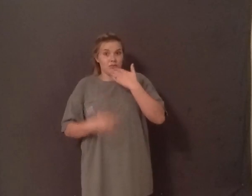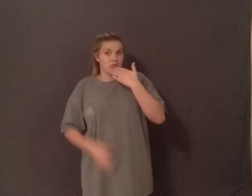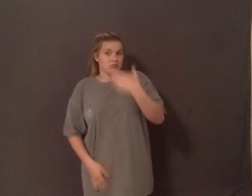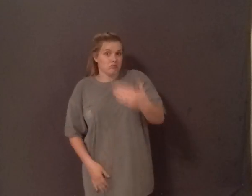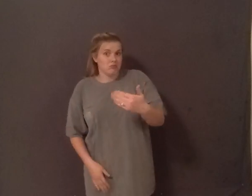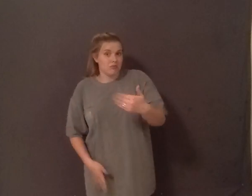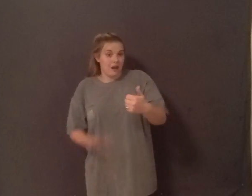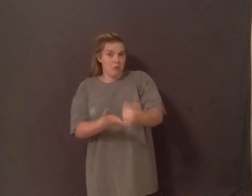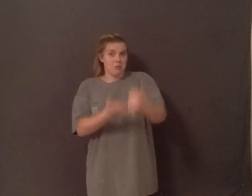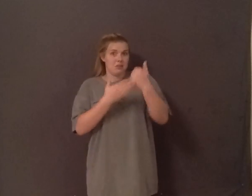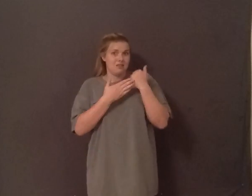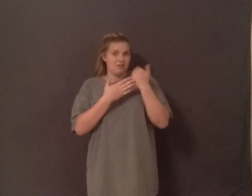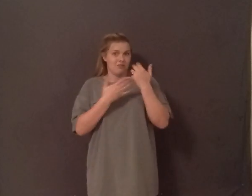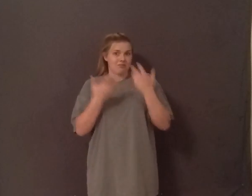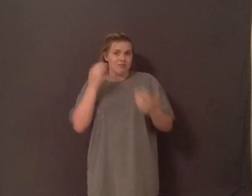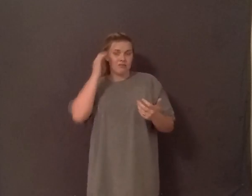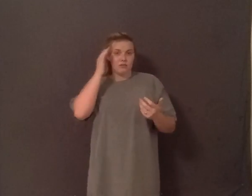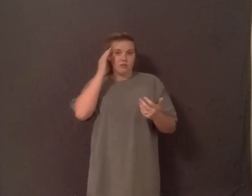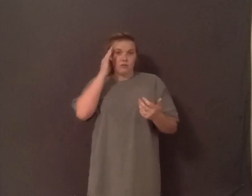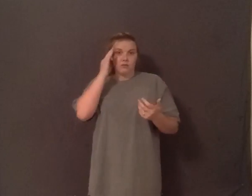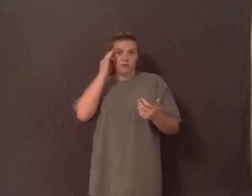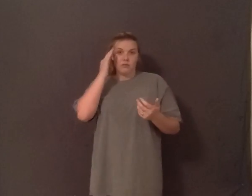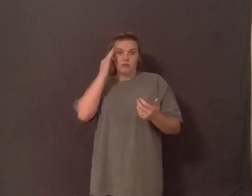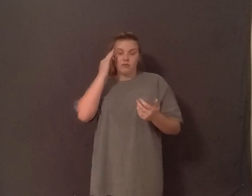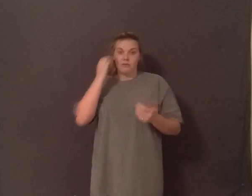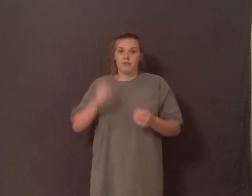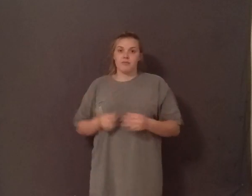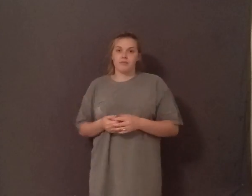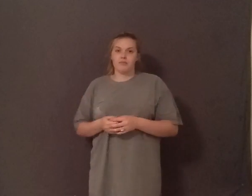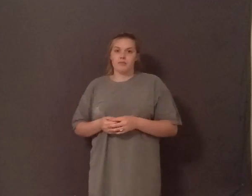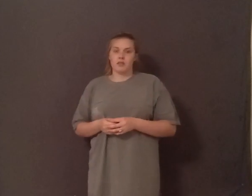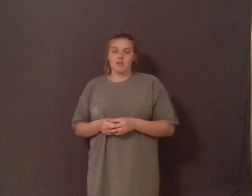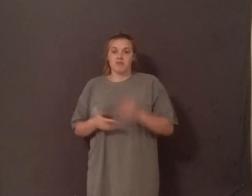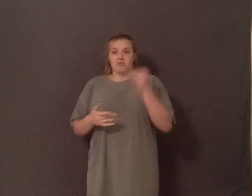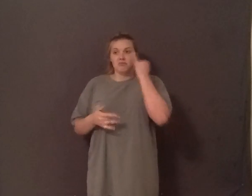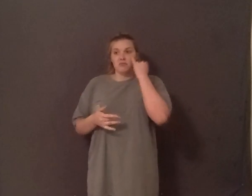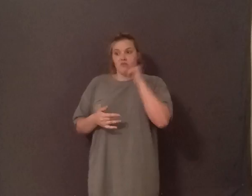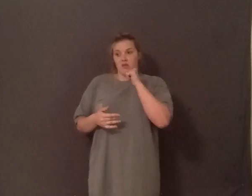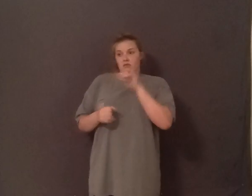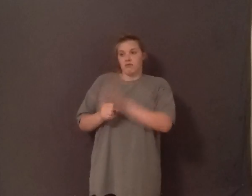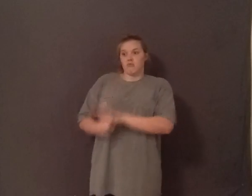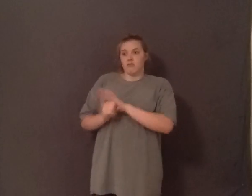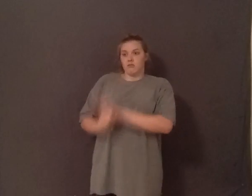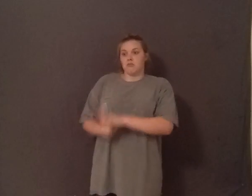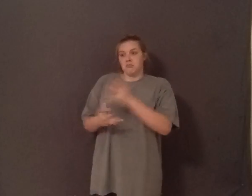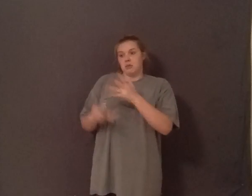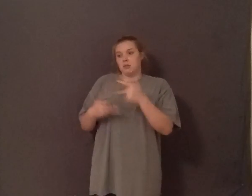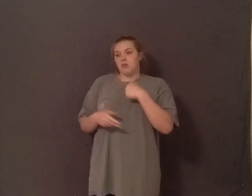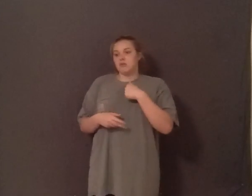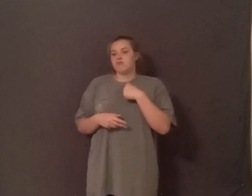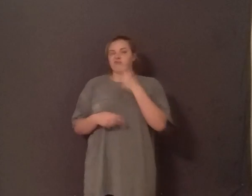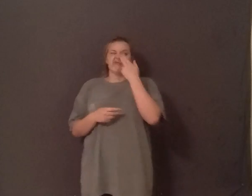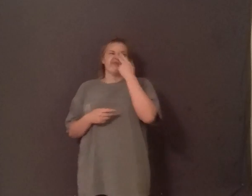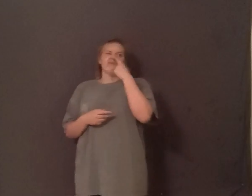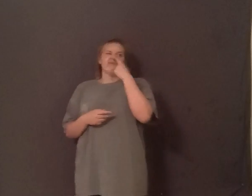Right? If I didn't have the stress, then I wouldn't have got it done. I wouldn't have even done it. I just would have played games or gone out with friends or whatever. And we actually